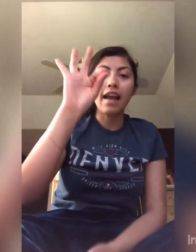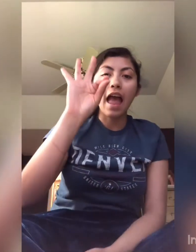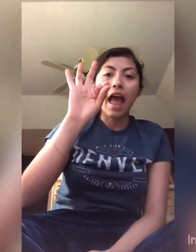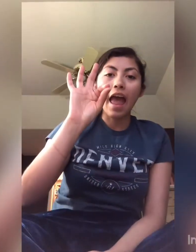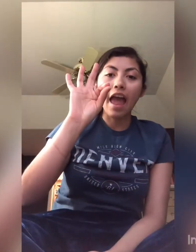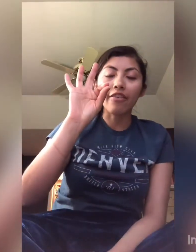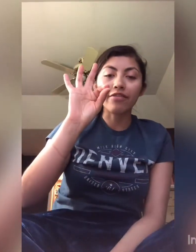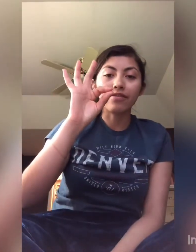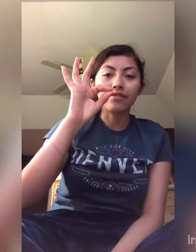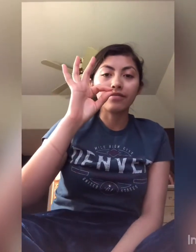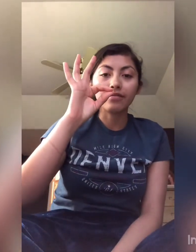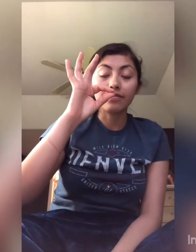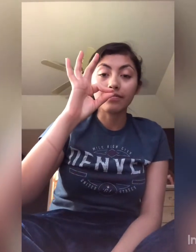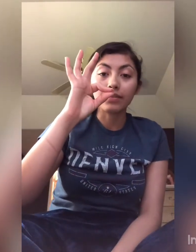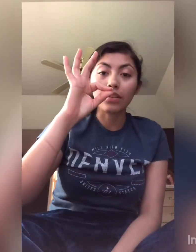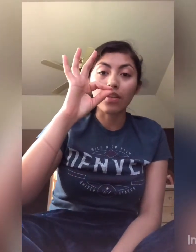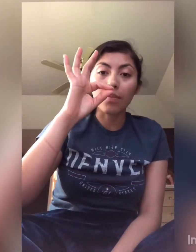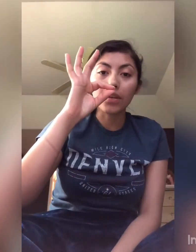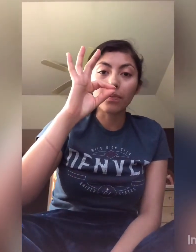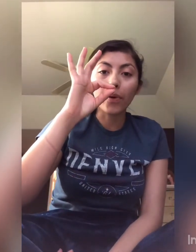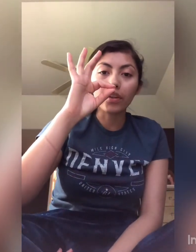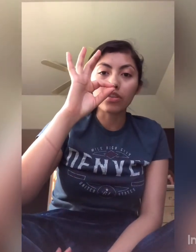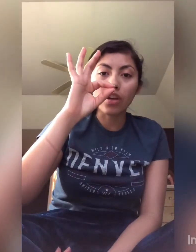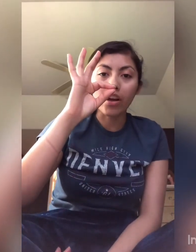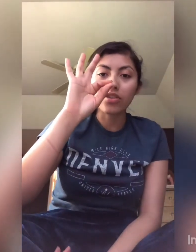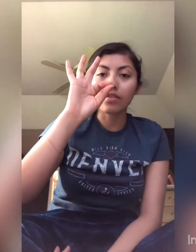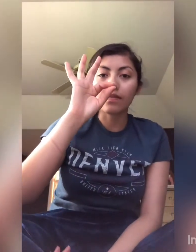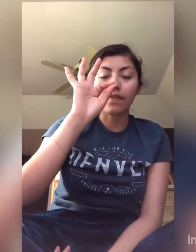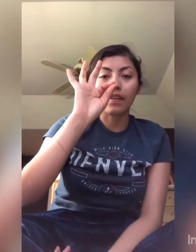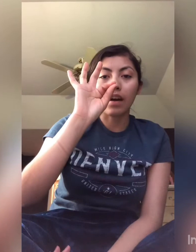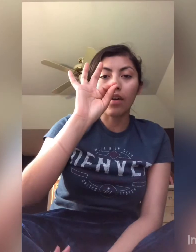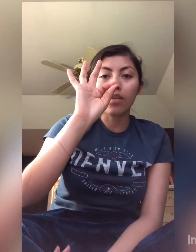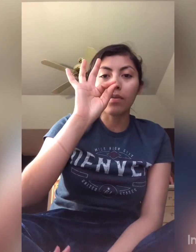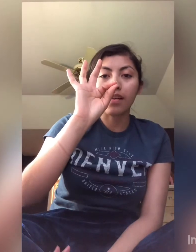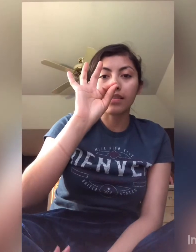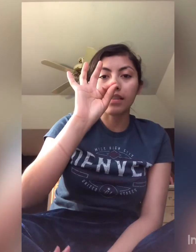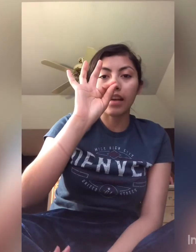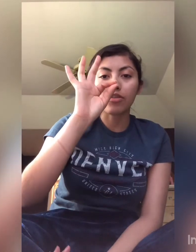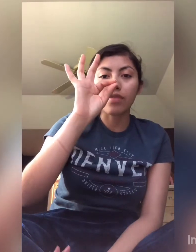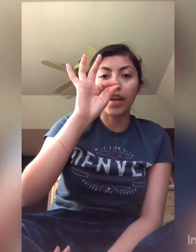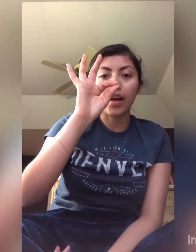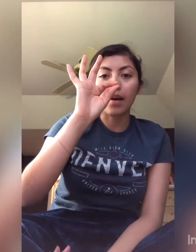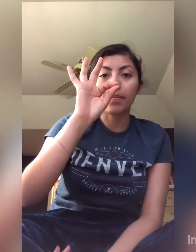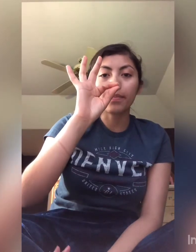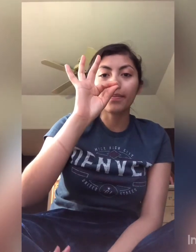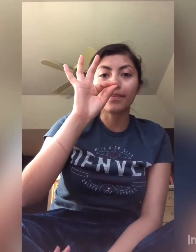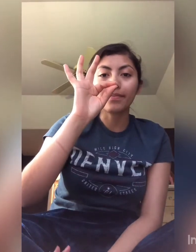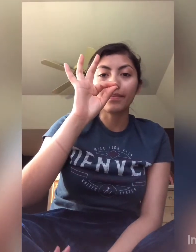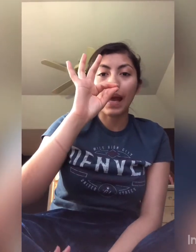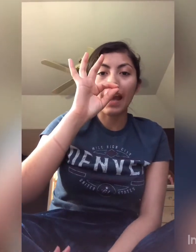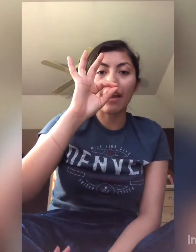F. Your thumb in your pointer touch and the other one stay straight up. F.